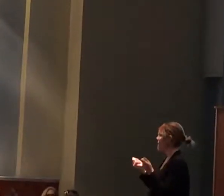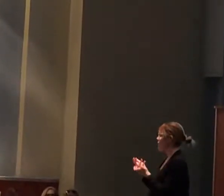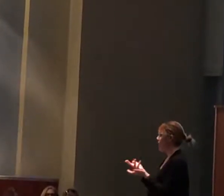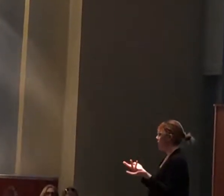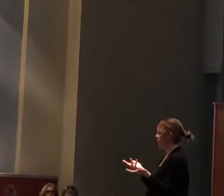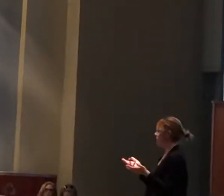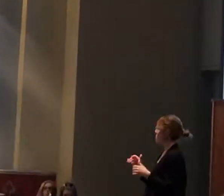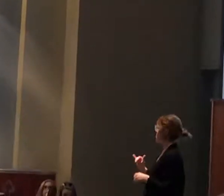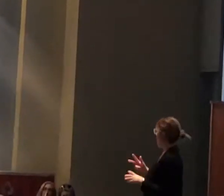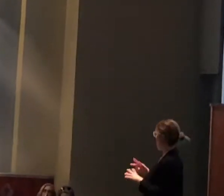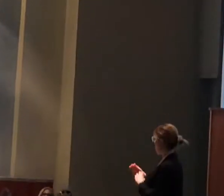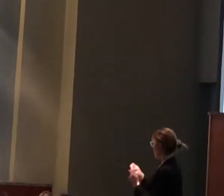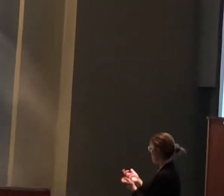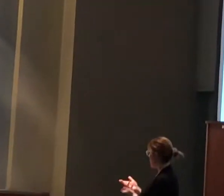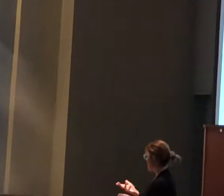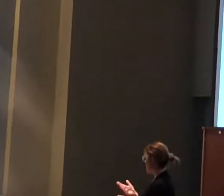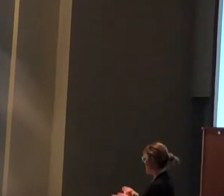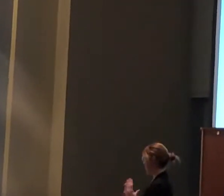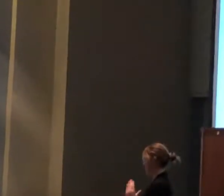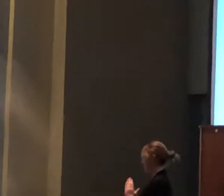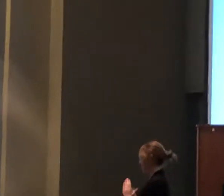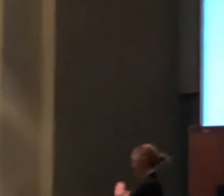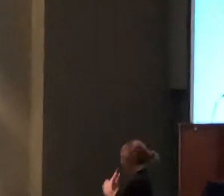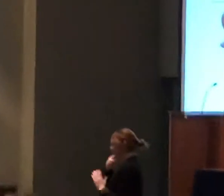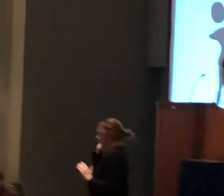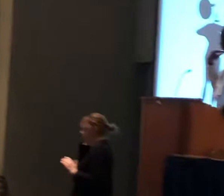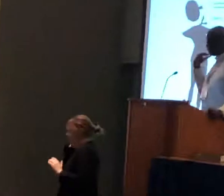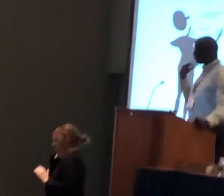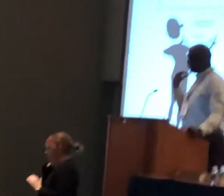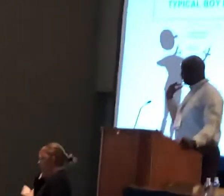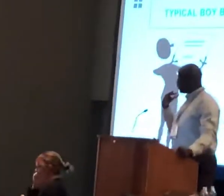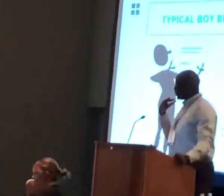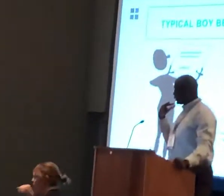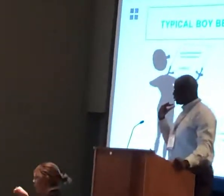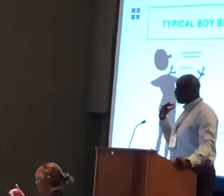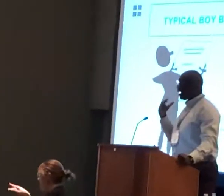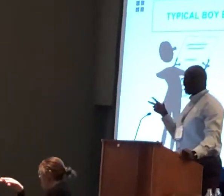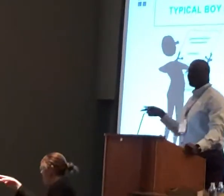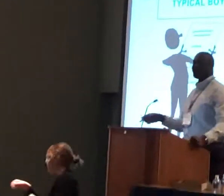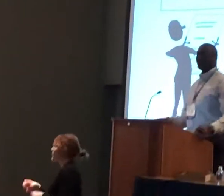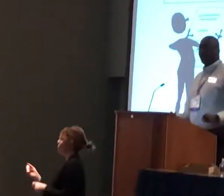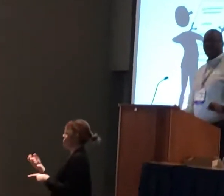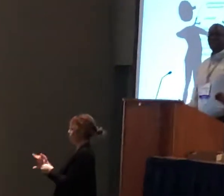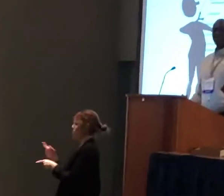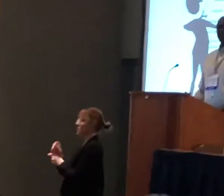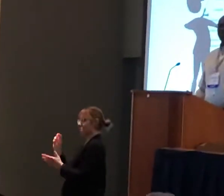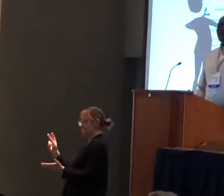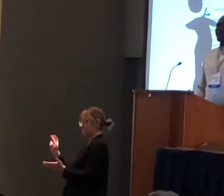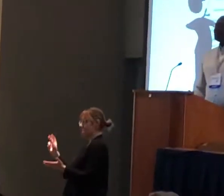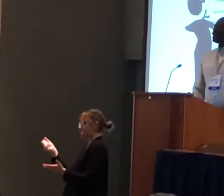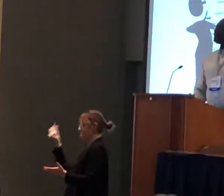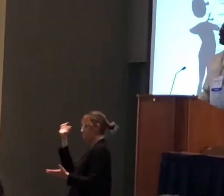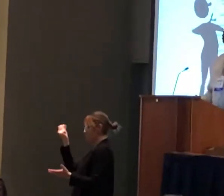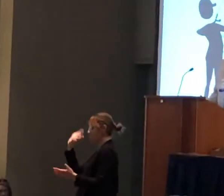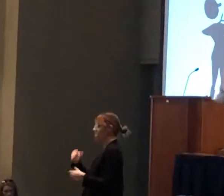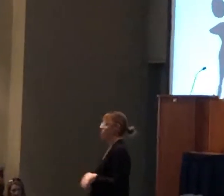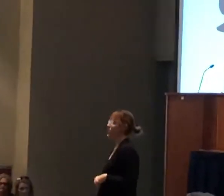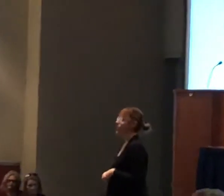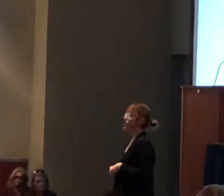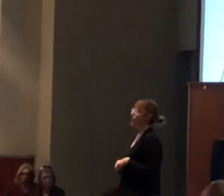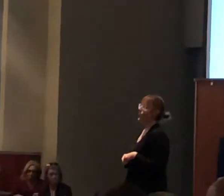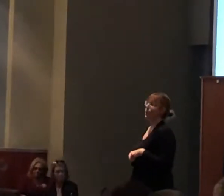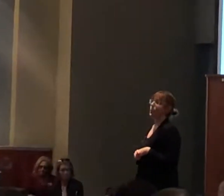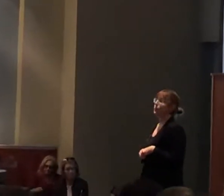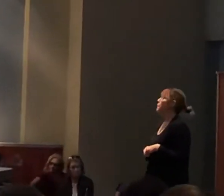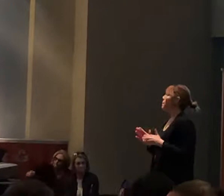Cutting everything. Like adult hair and... Yeah. Okay. Okay. Now, what I